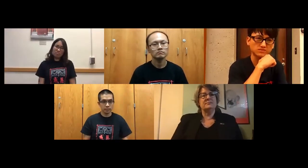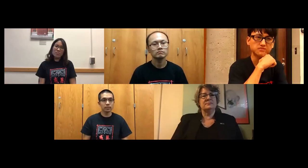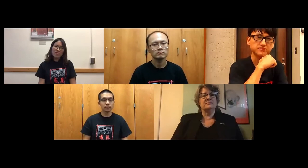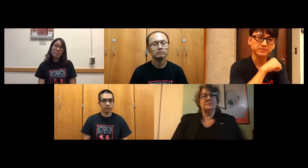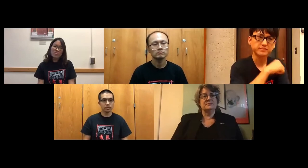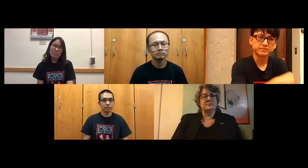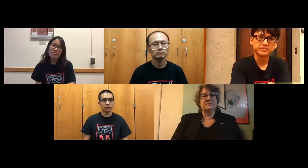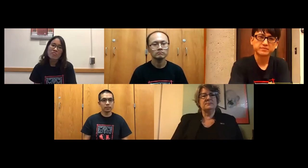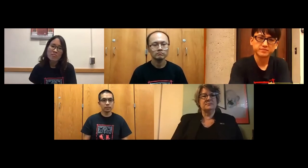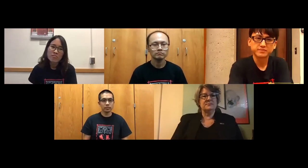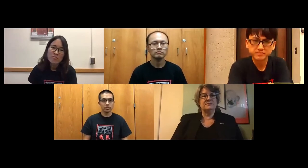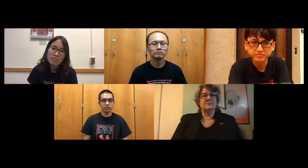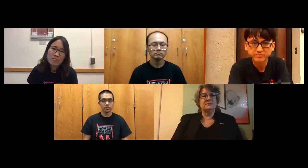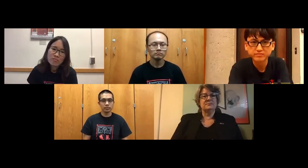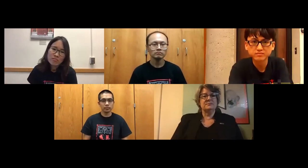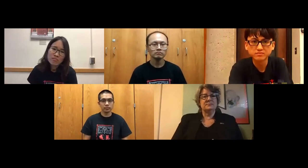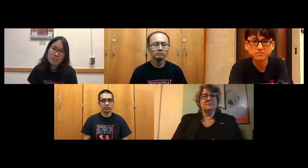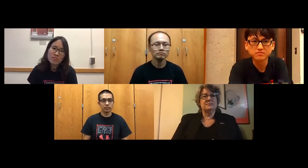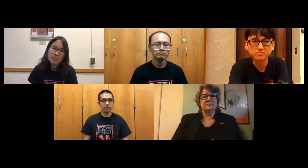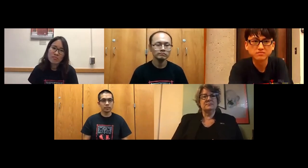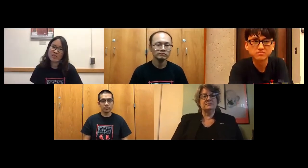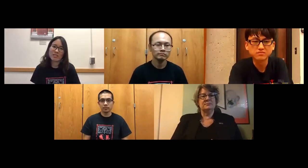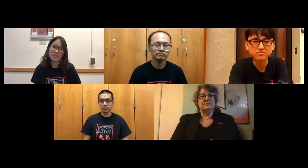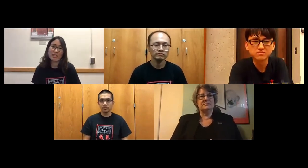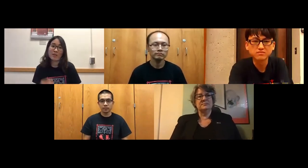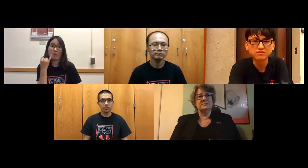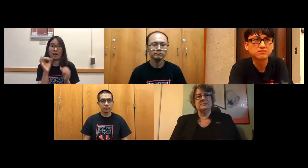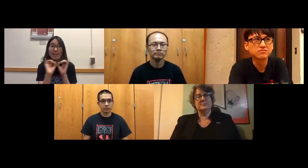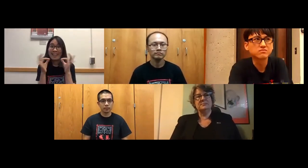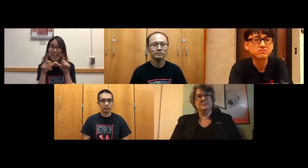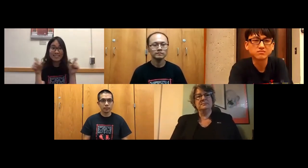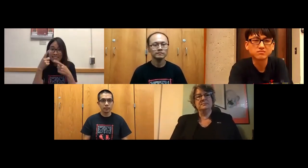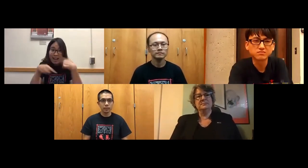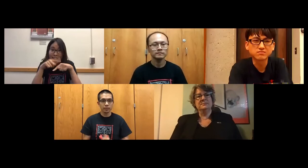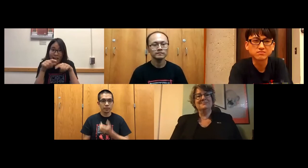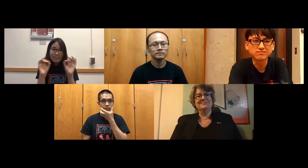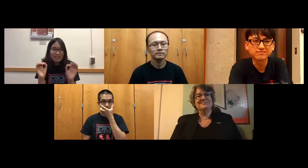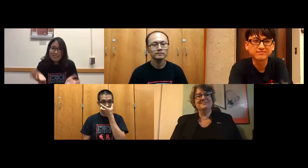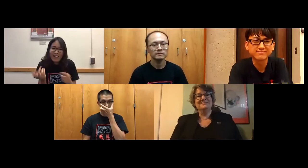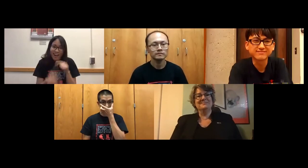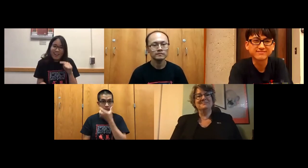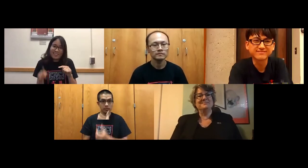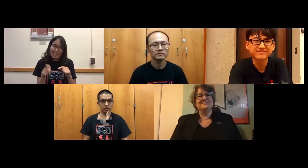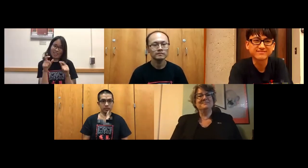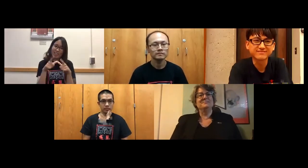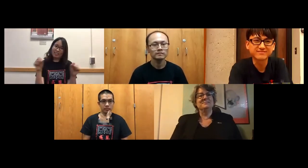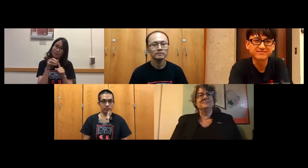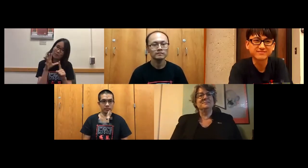so important to get kids who are deaf plus, deaf with other disabilities, language, because without language you